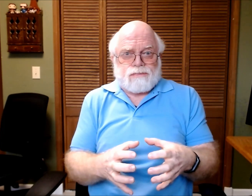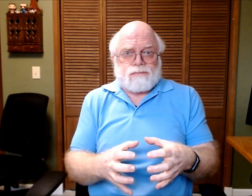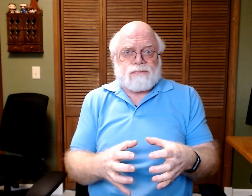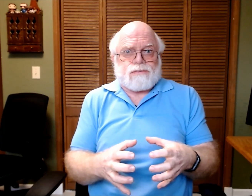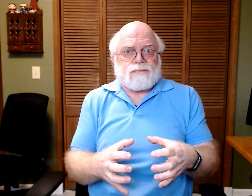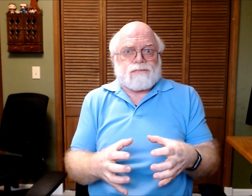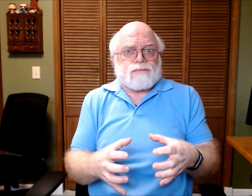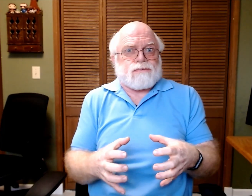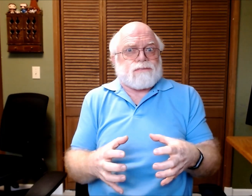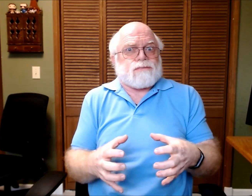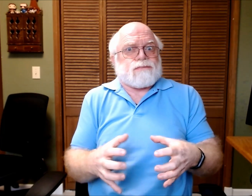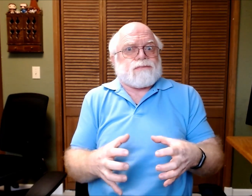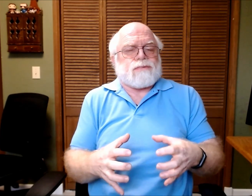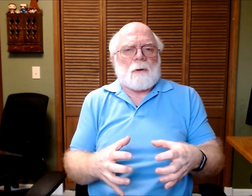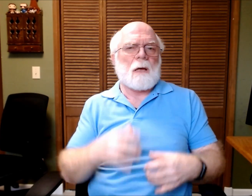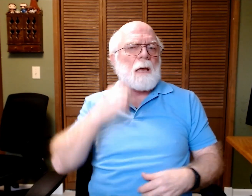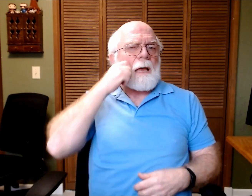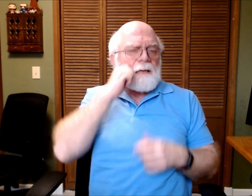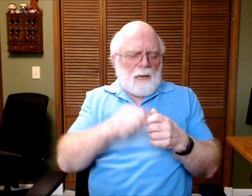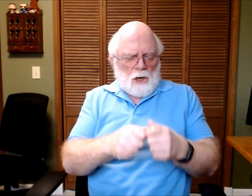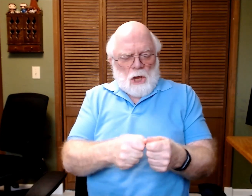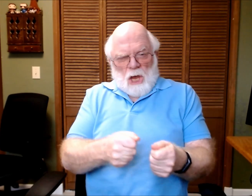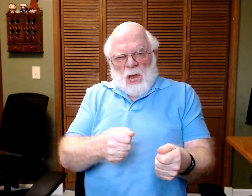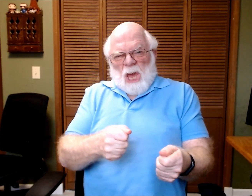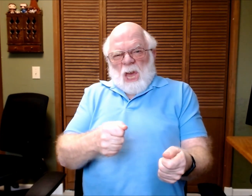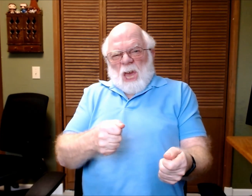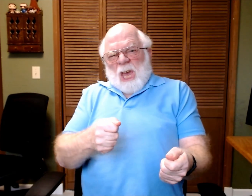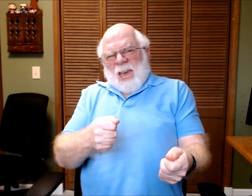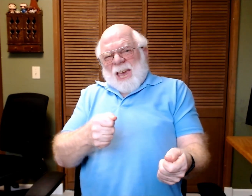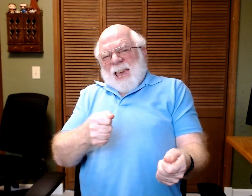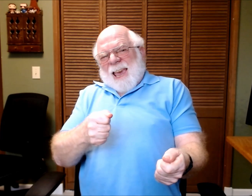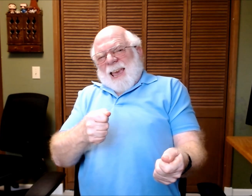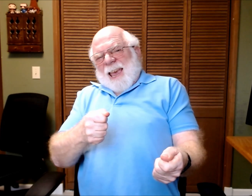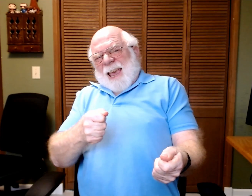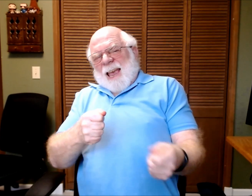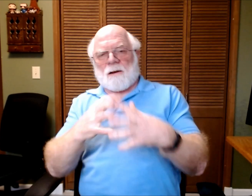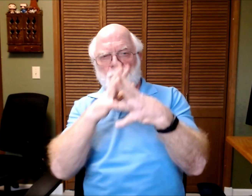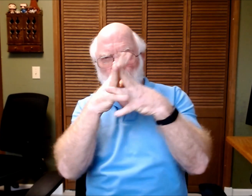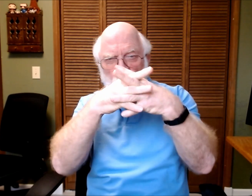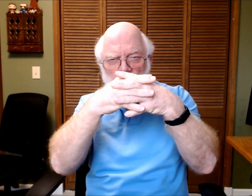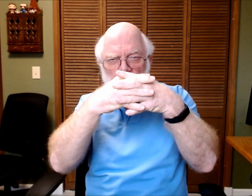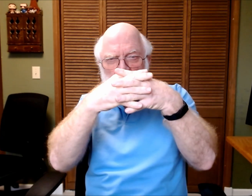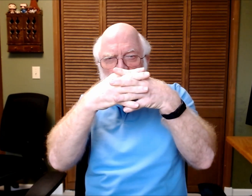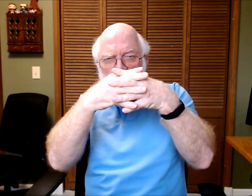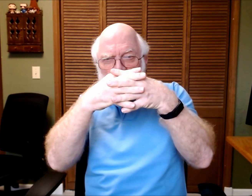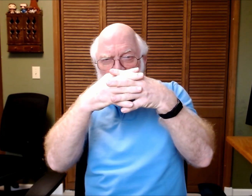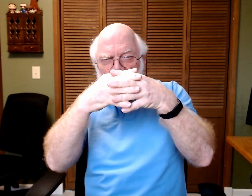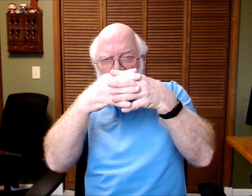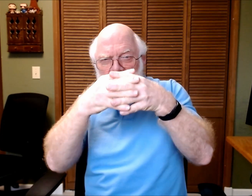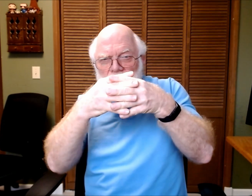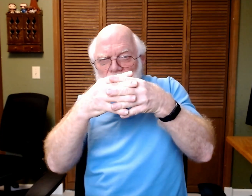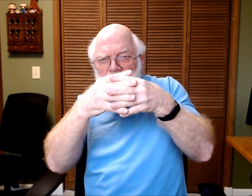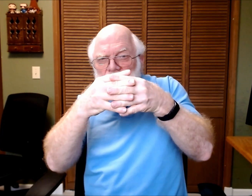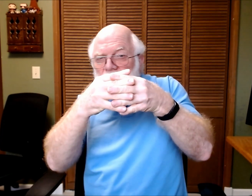And it starts to stretch. The skin starts to get pulled. And it starts to